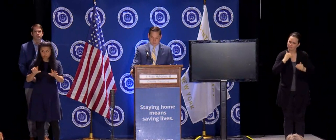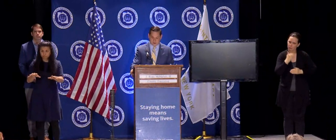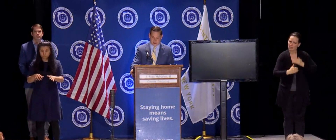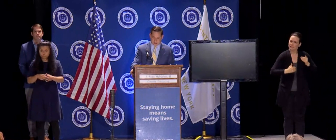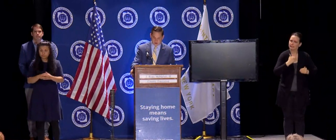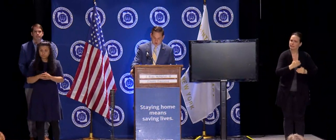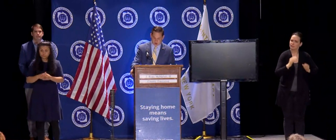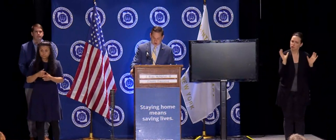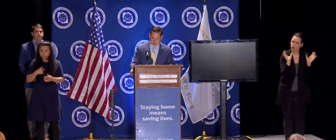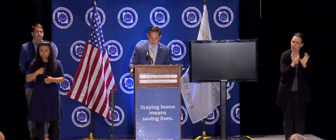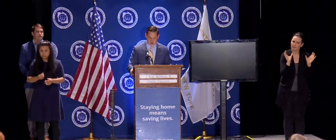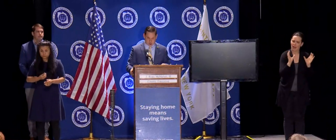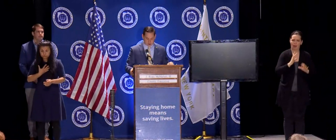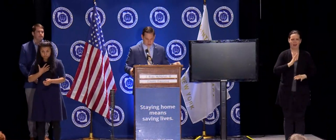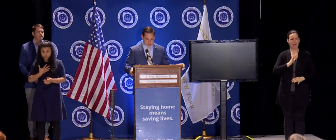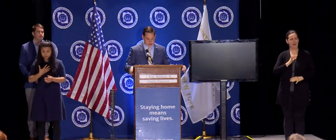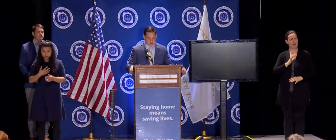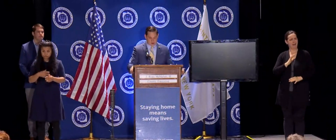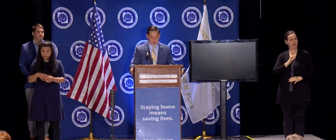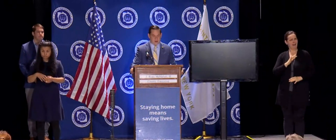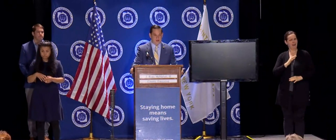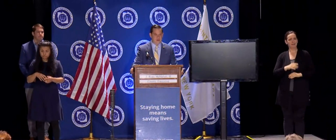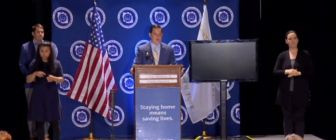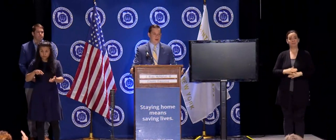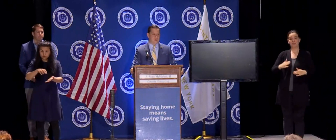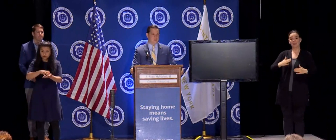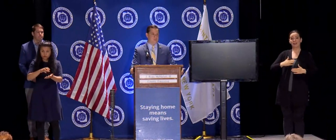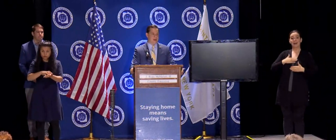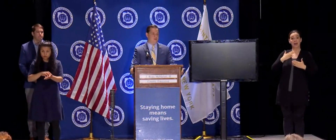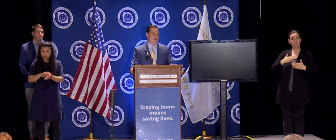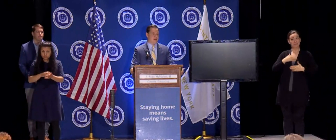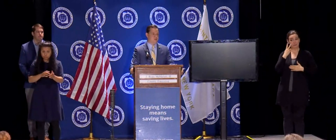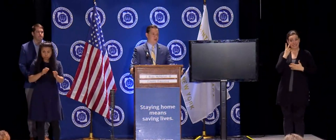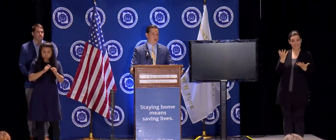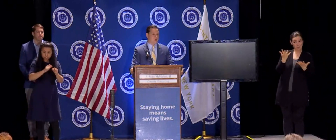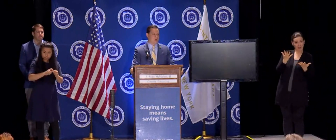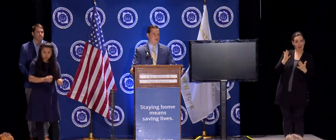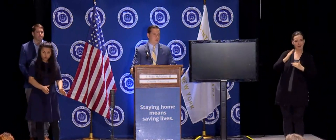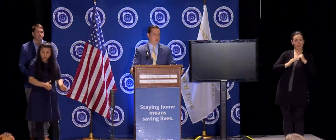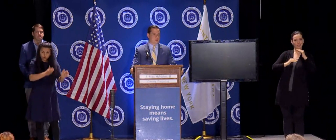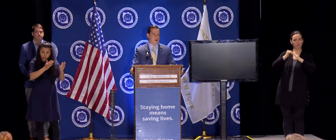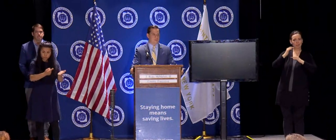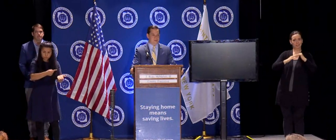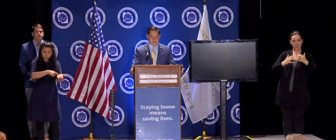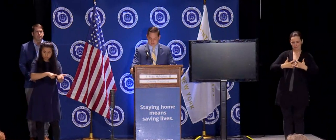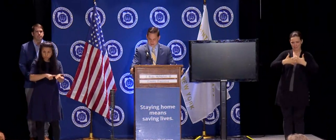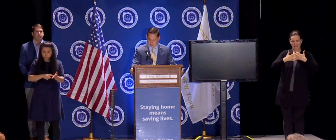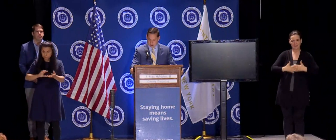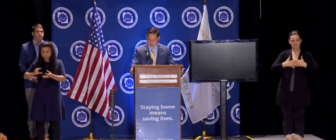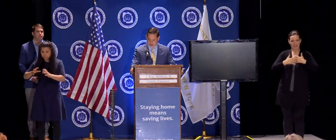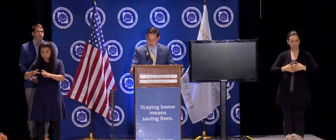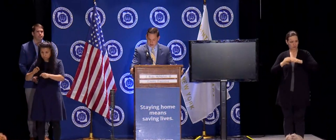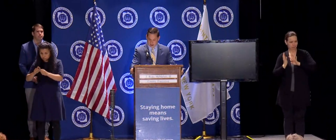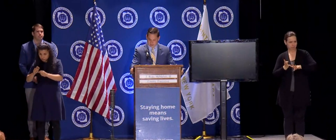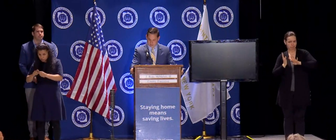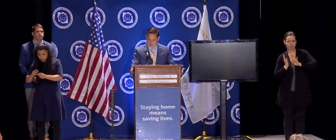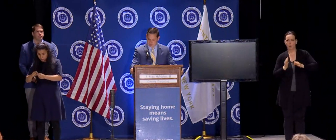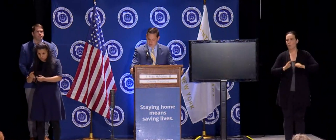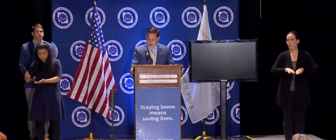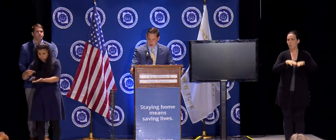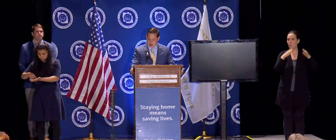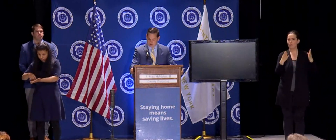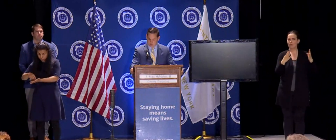very happy that construction has started and manufacturing and all the other businesses that were on the